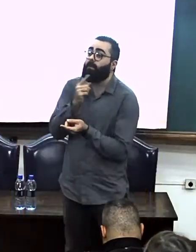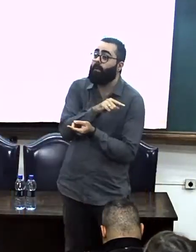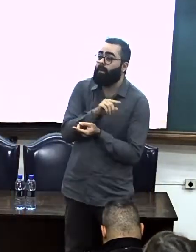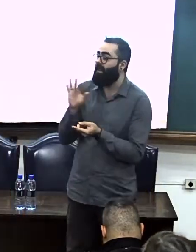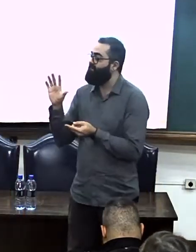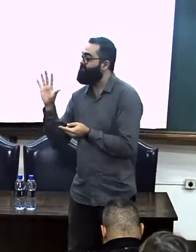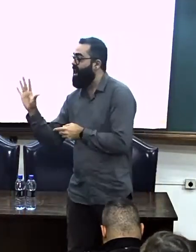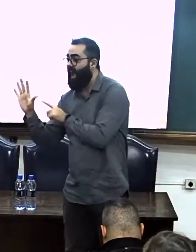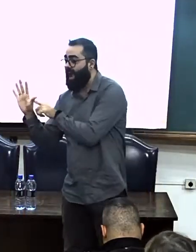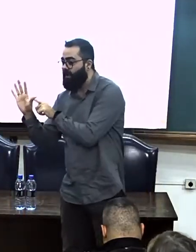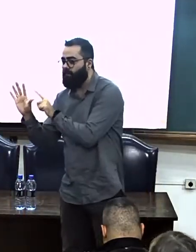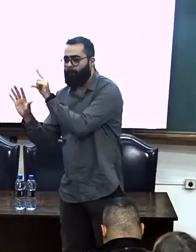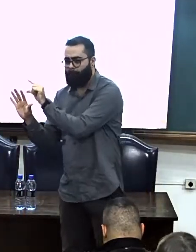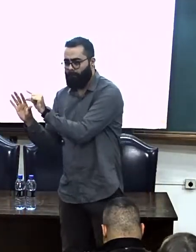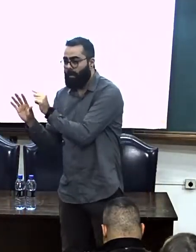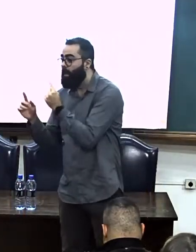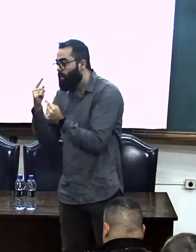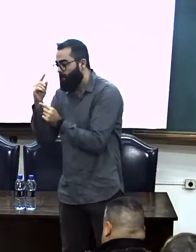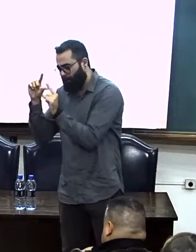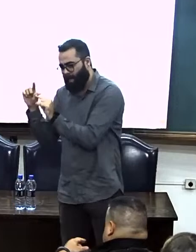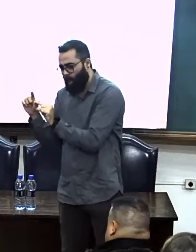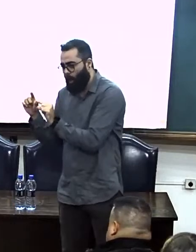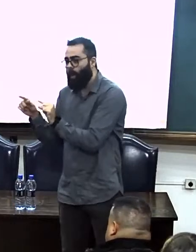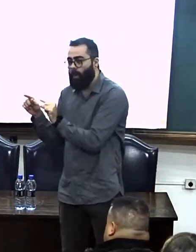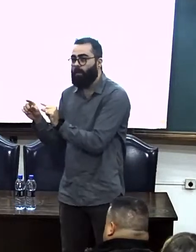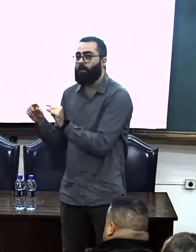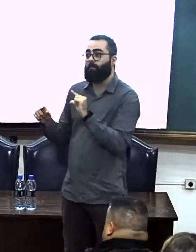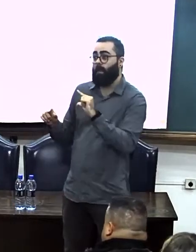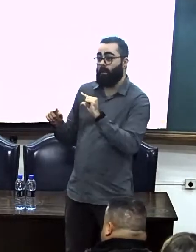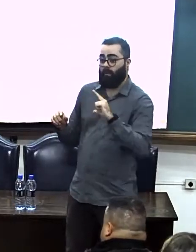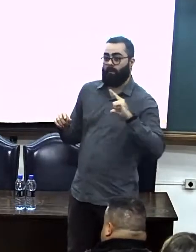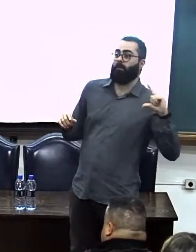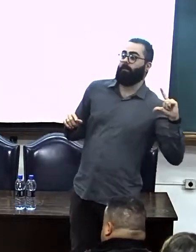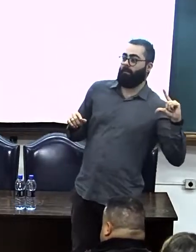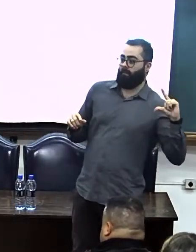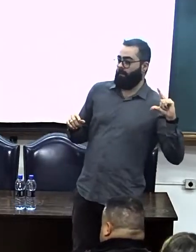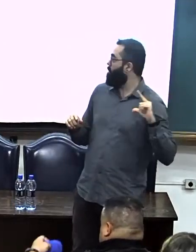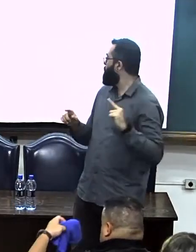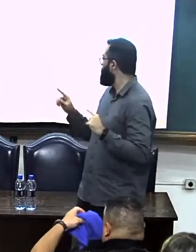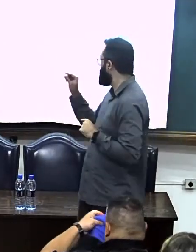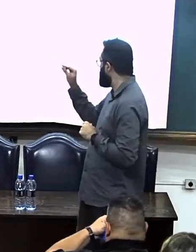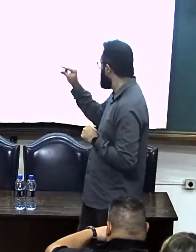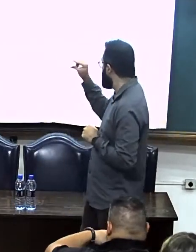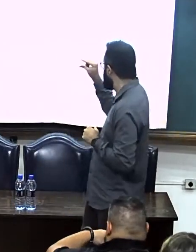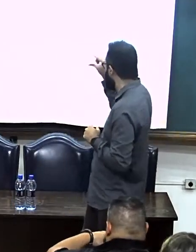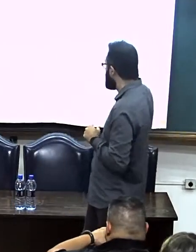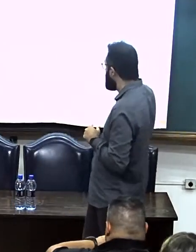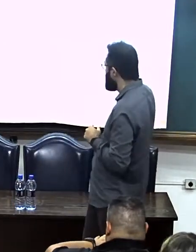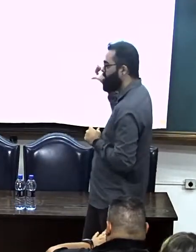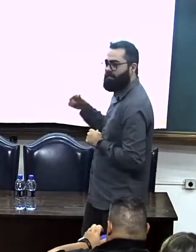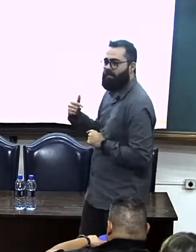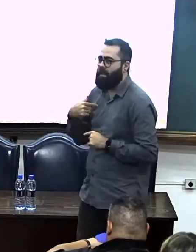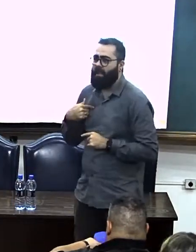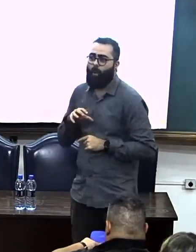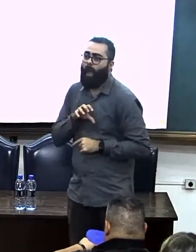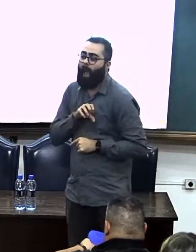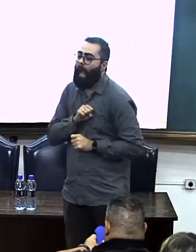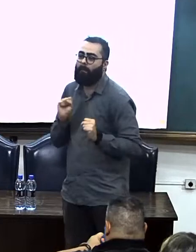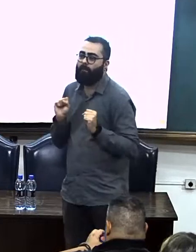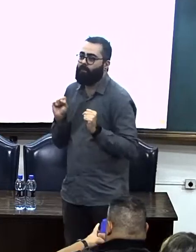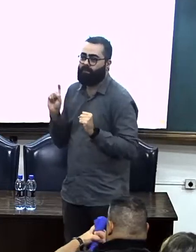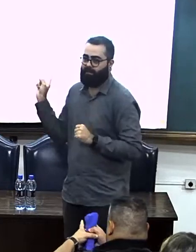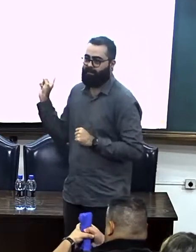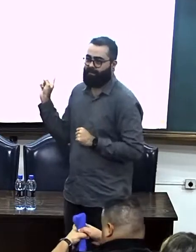the pattern of the metrical structure when you look at the jaw displacement. I think that's very exciting.